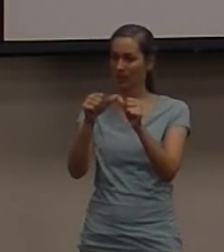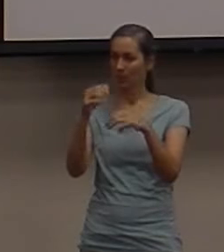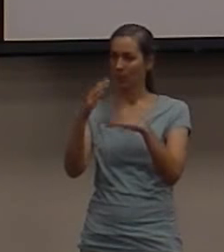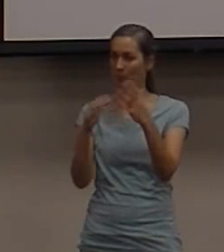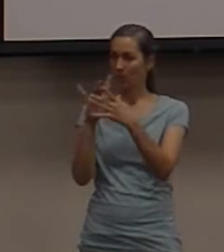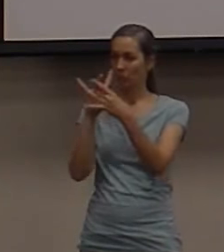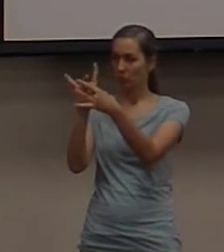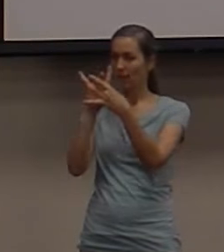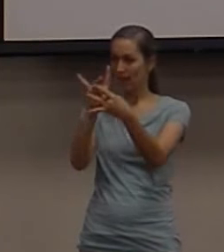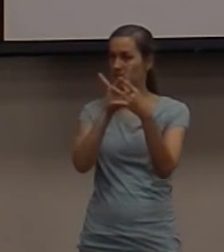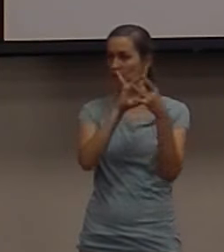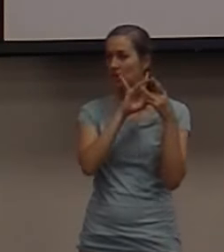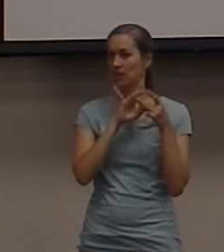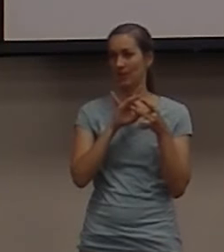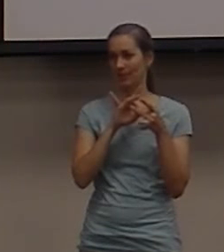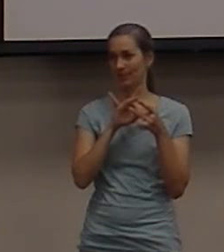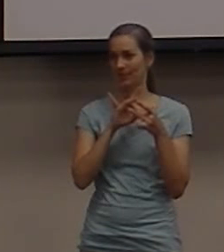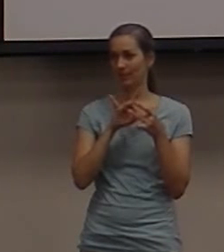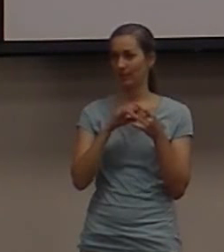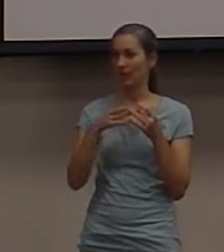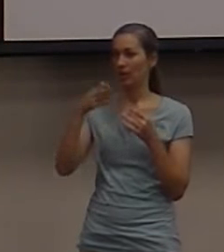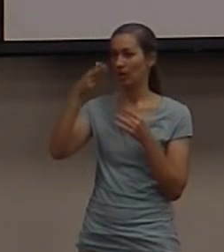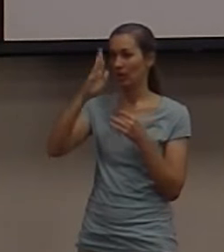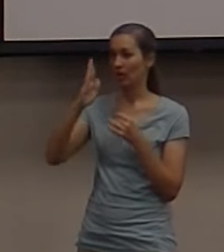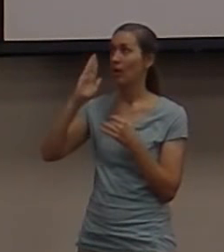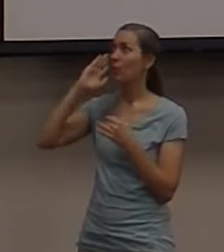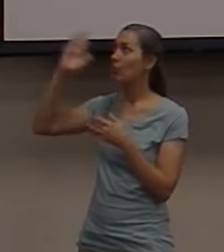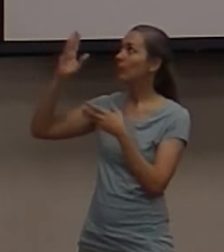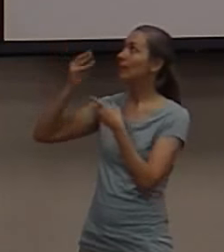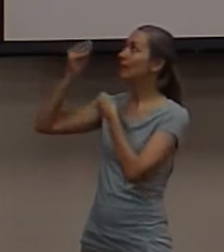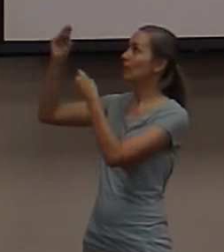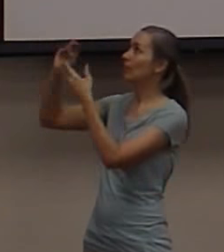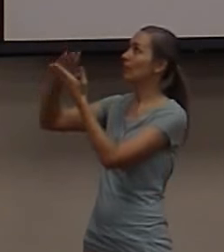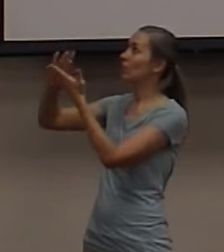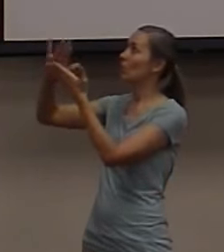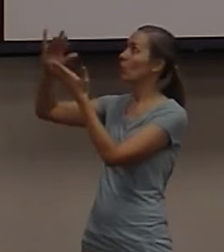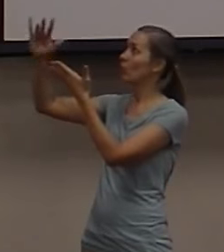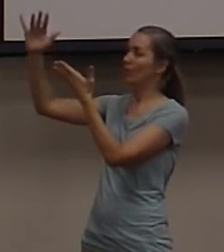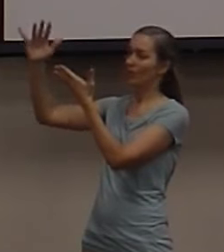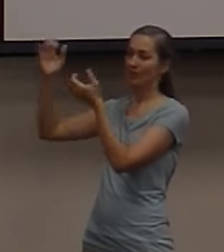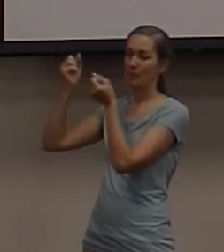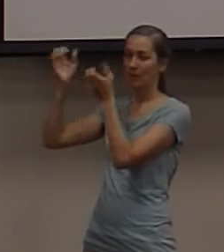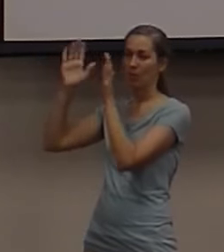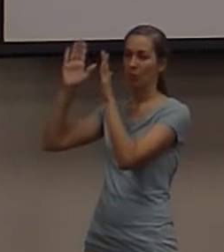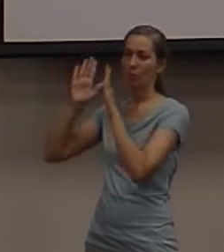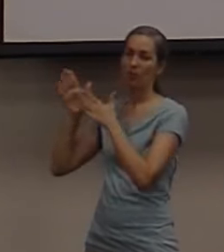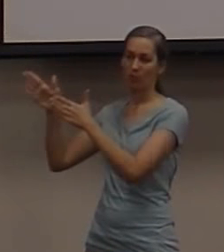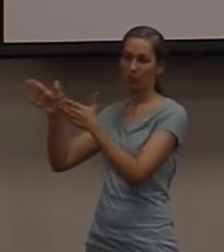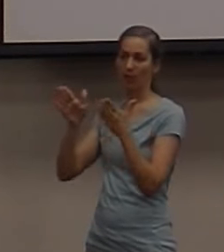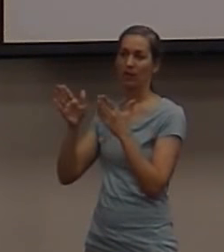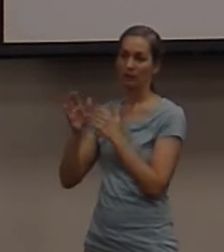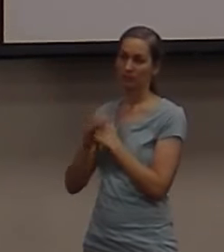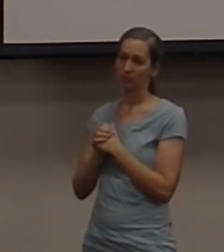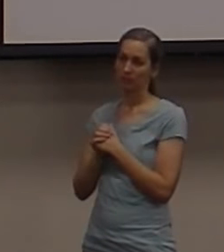way that God is going to receive glory in who knows how many wonderful ways.